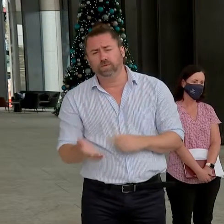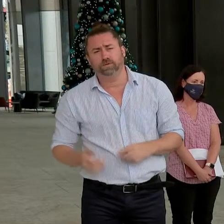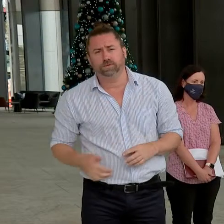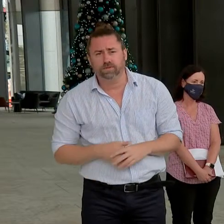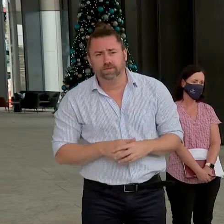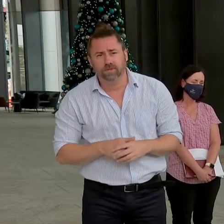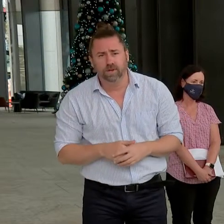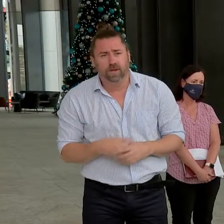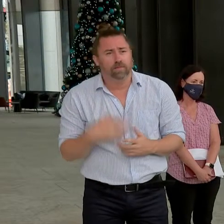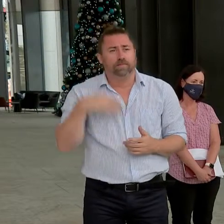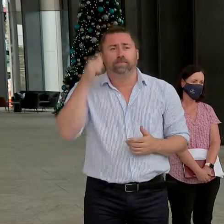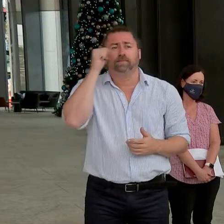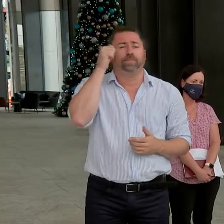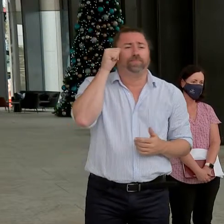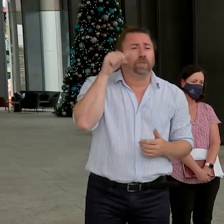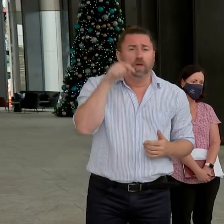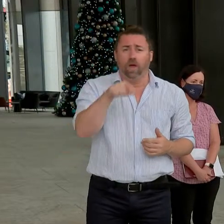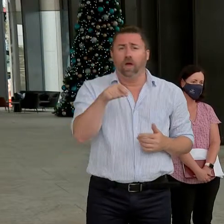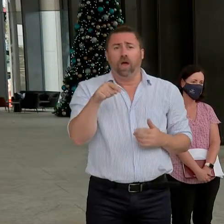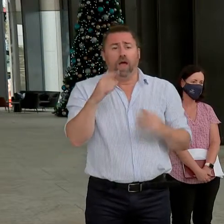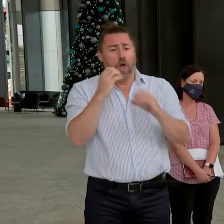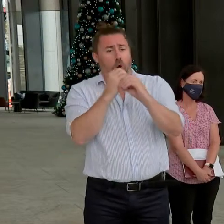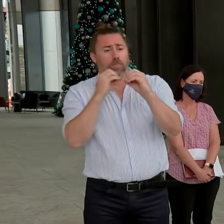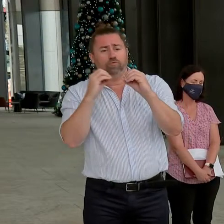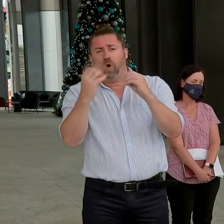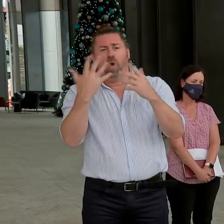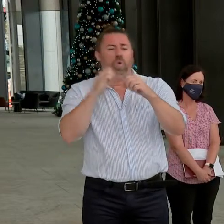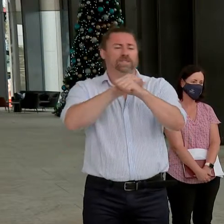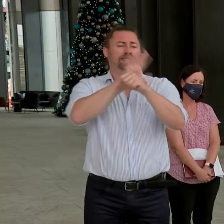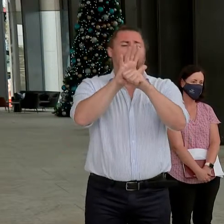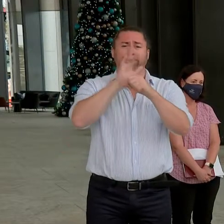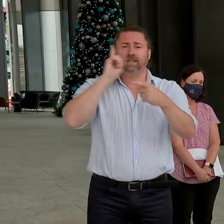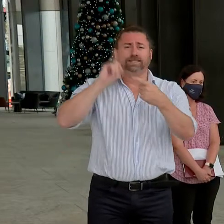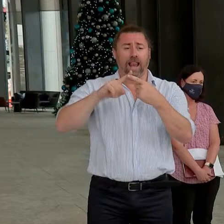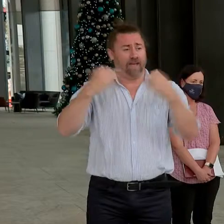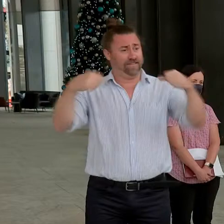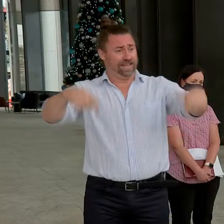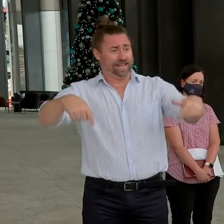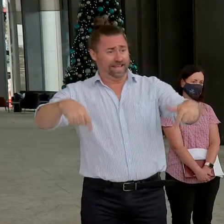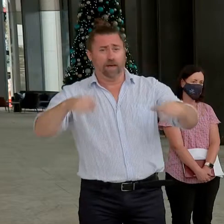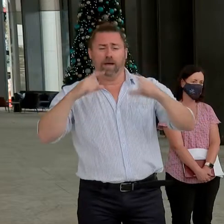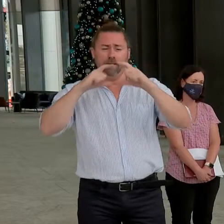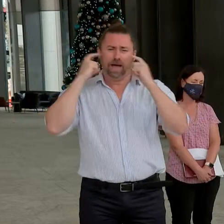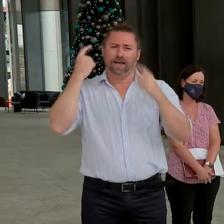don't expect this epidemic to stop now, the masks are still critical.